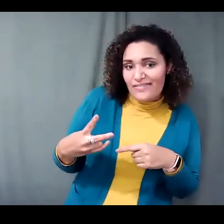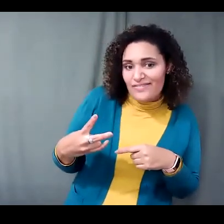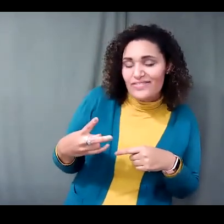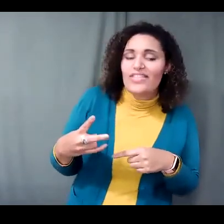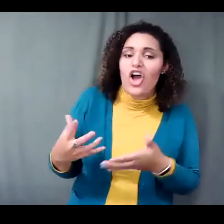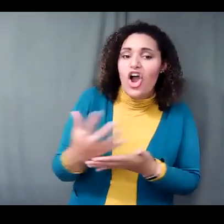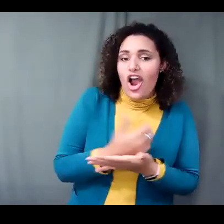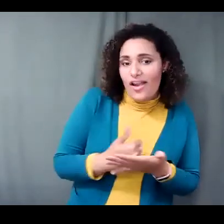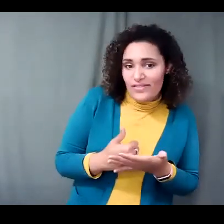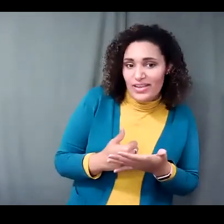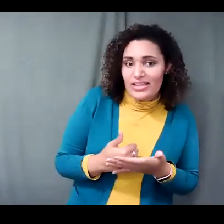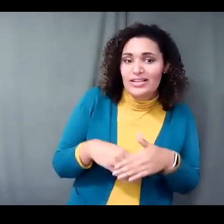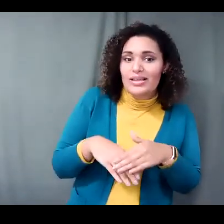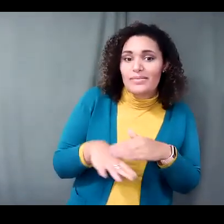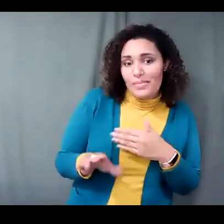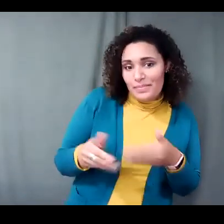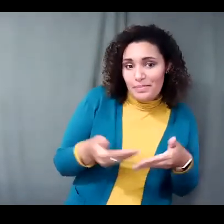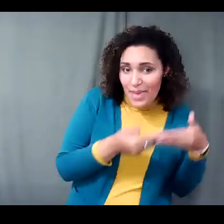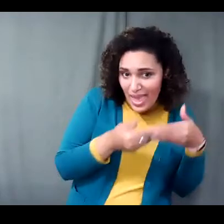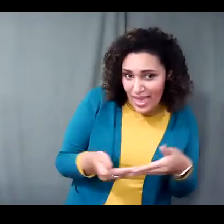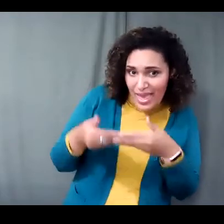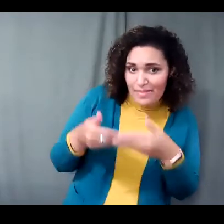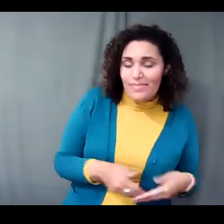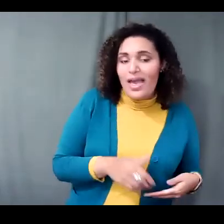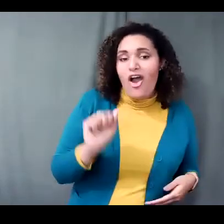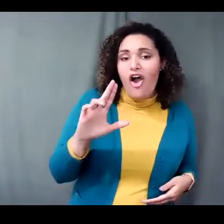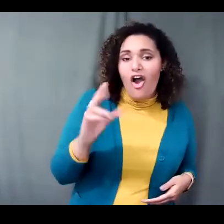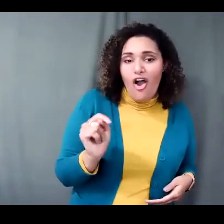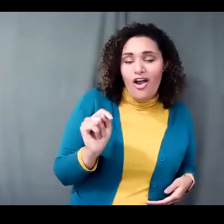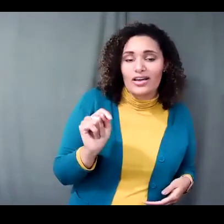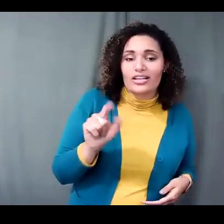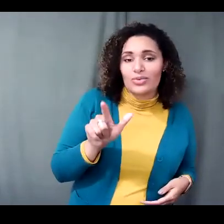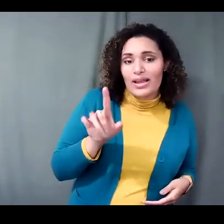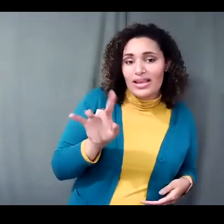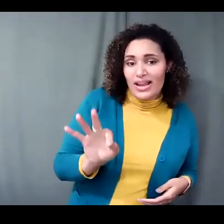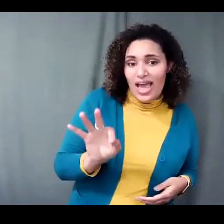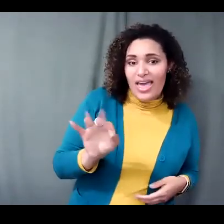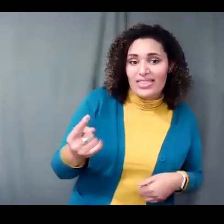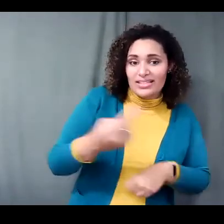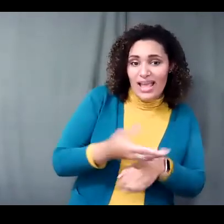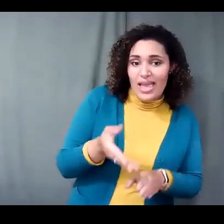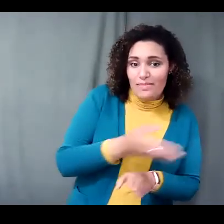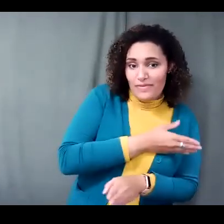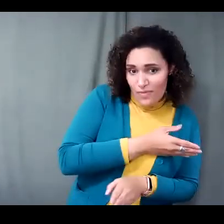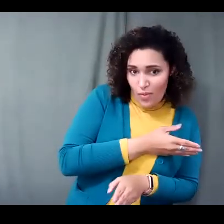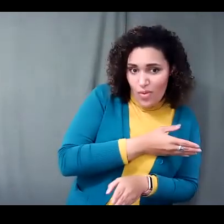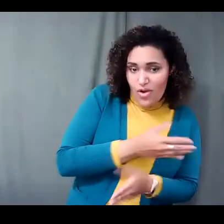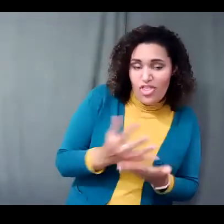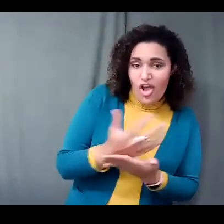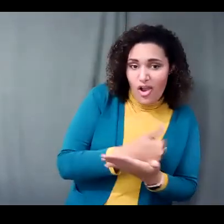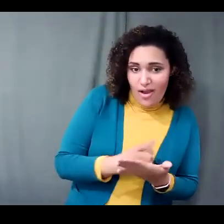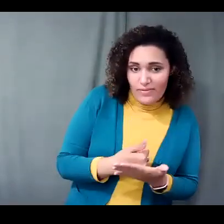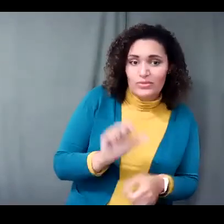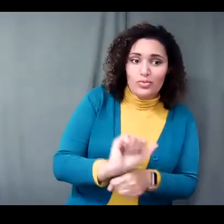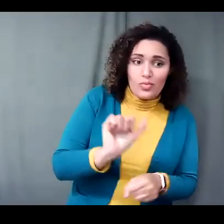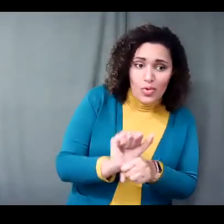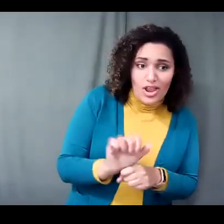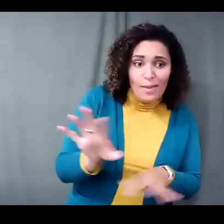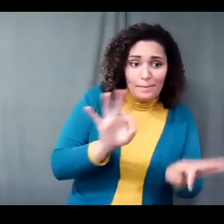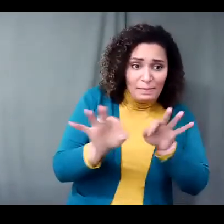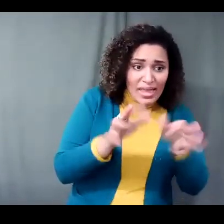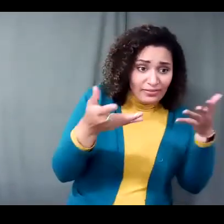urging. We had baby like Right. August 29th, the day before the harvest started. So we were working on the wines that we picked and making the